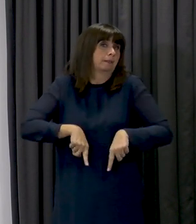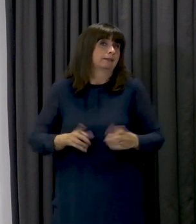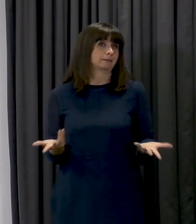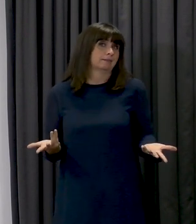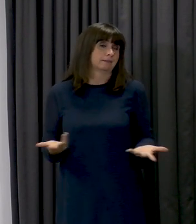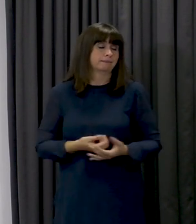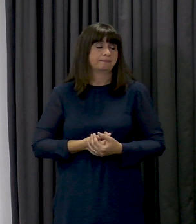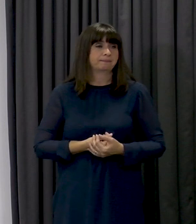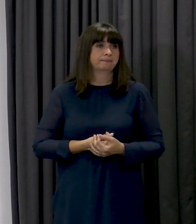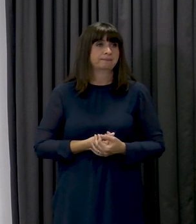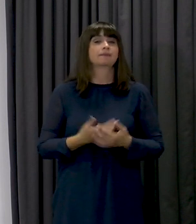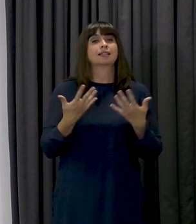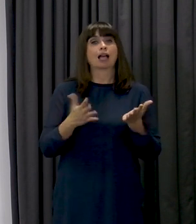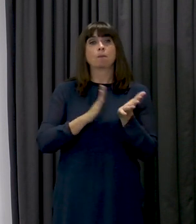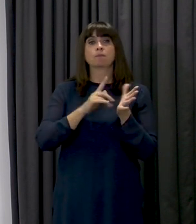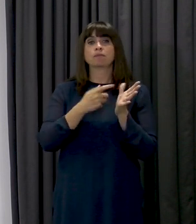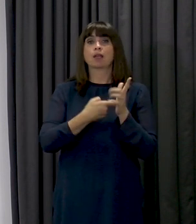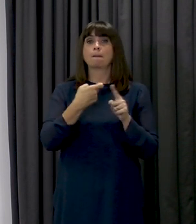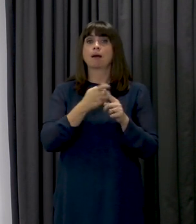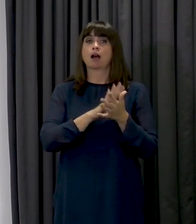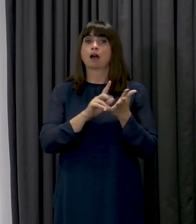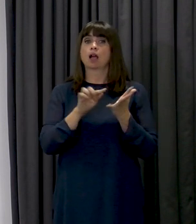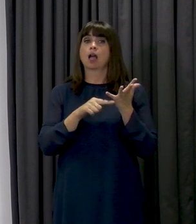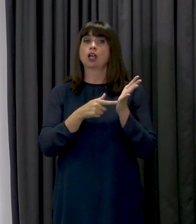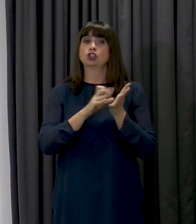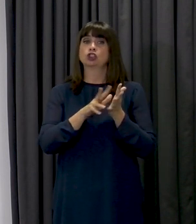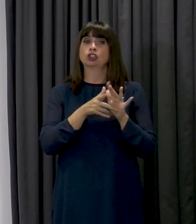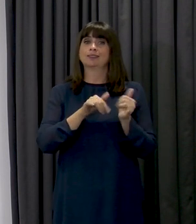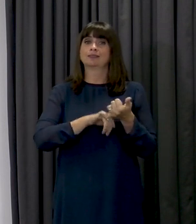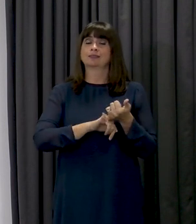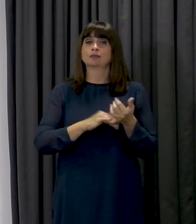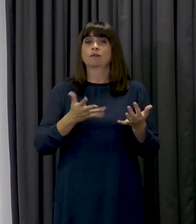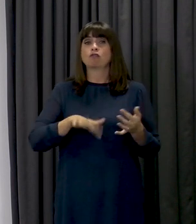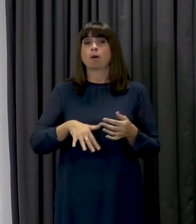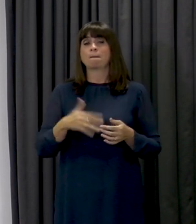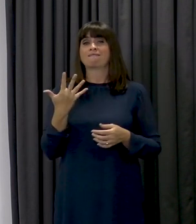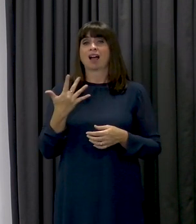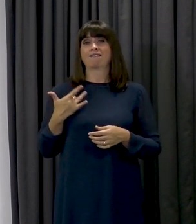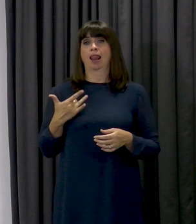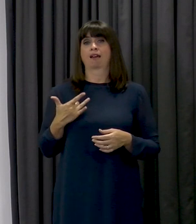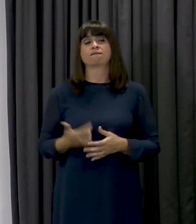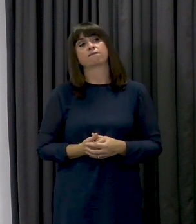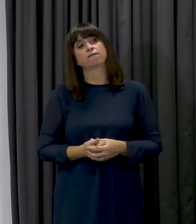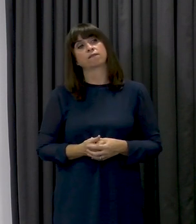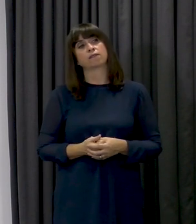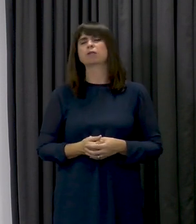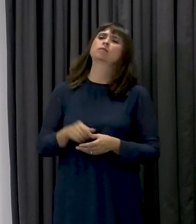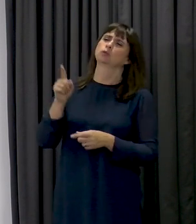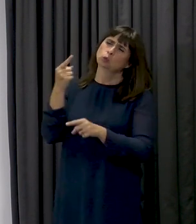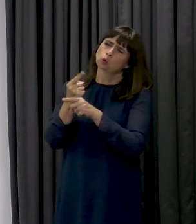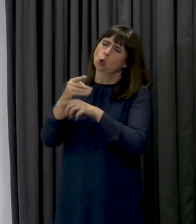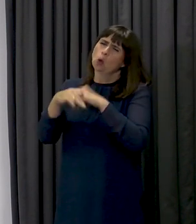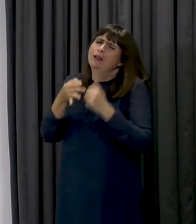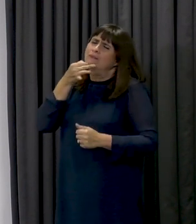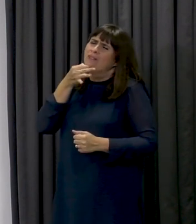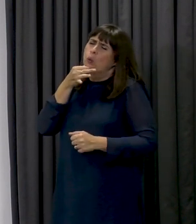Thanks very much, Dan. Go to Mark Hutchins at Five Live. Thanks very much. You refer to a small minority of people